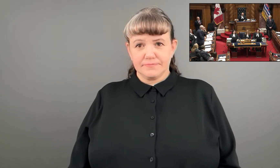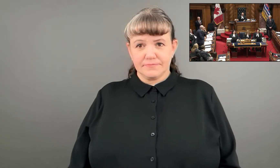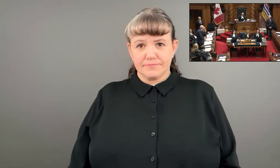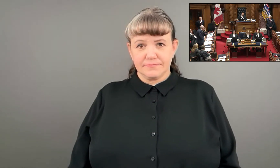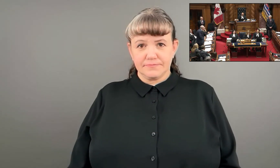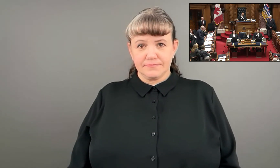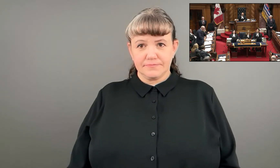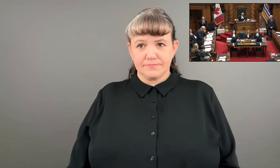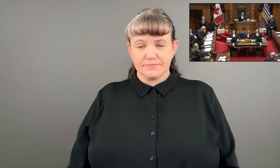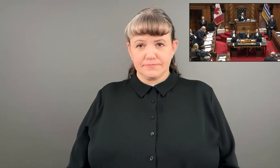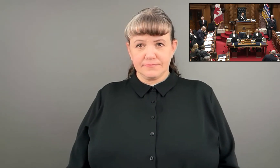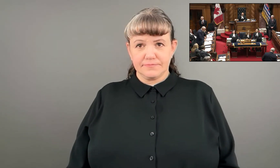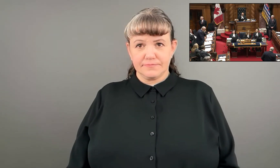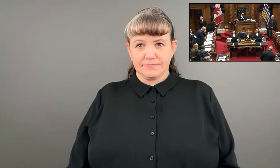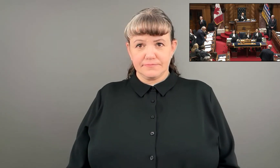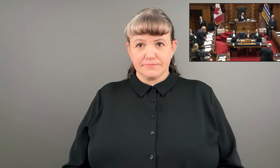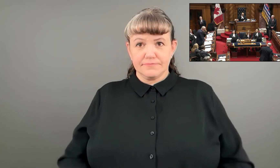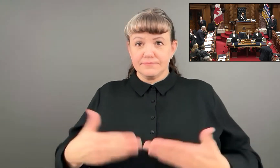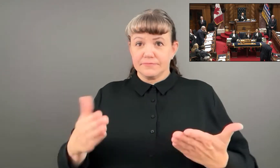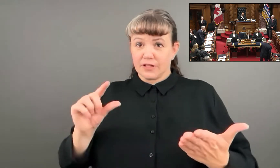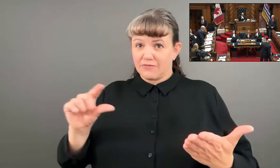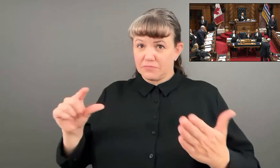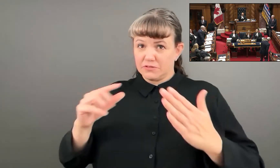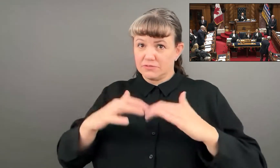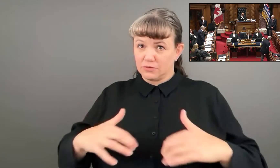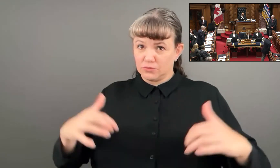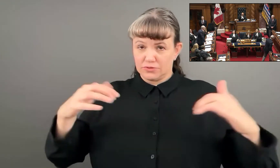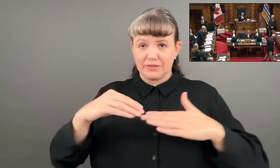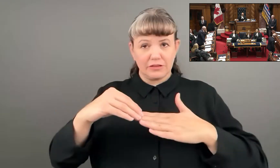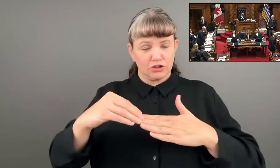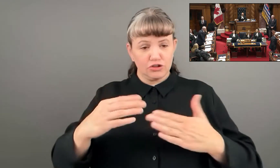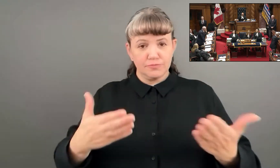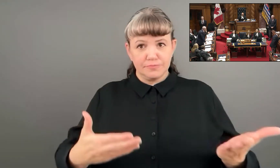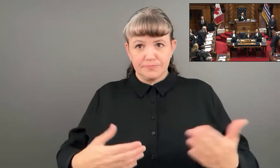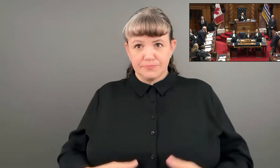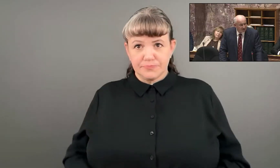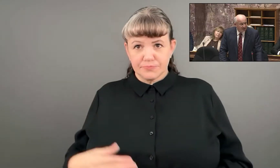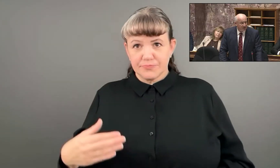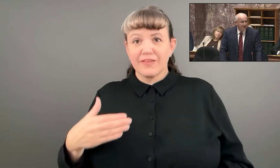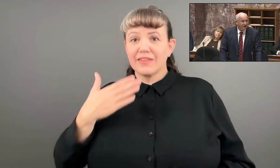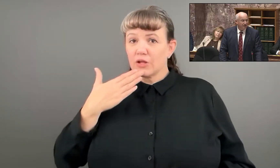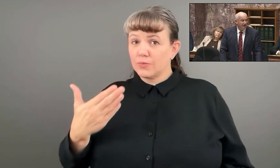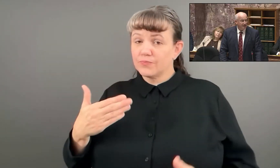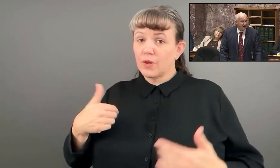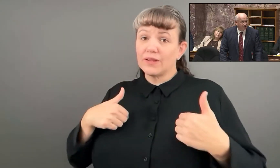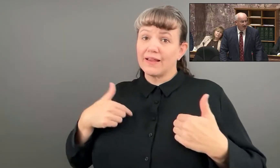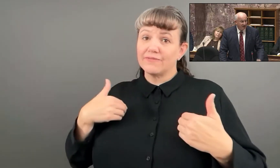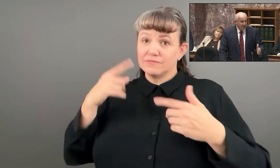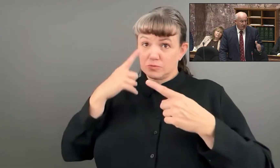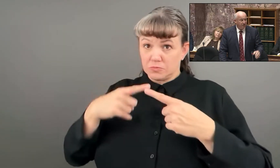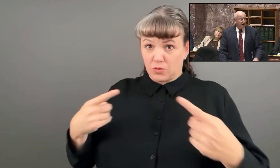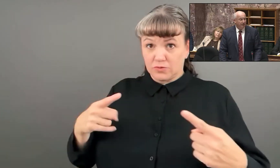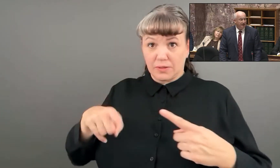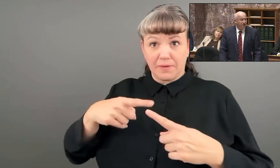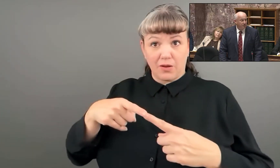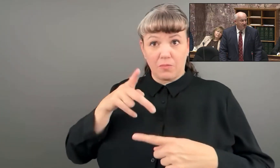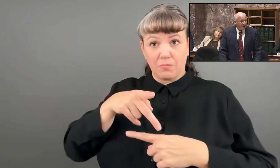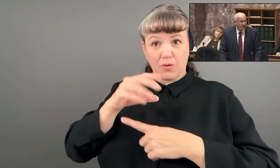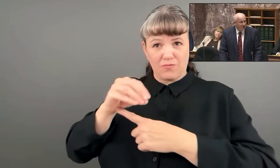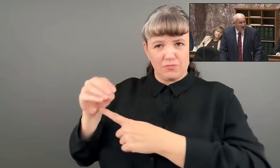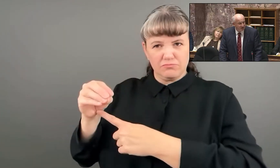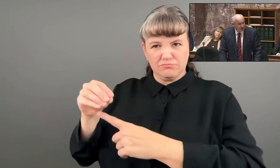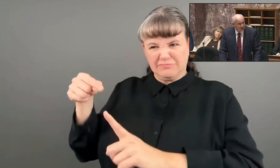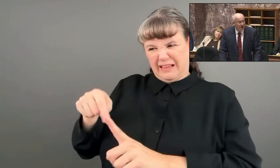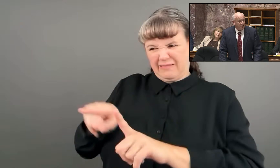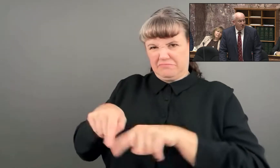Government House Leader. Honourable Speaker, when there is a dispute on a point of order, particularly on something like this, it is perfectly reasonable to